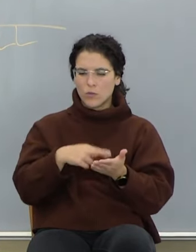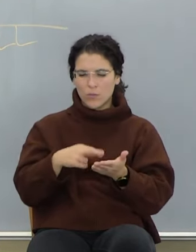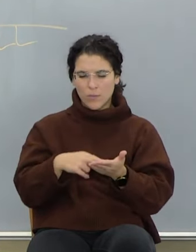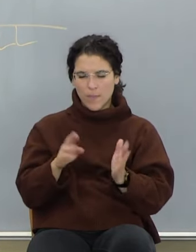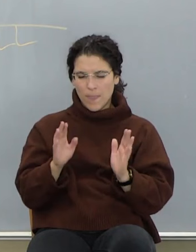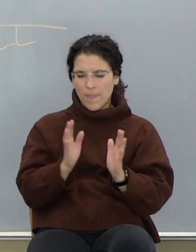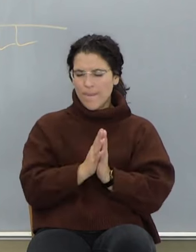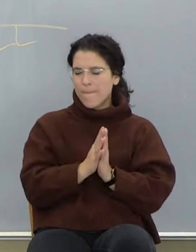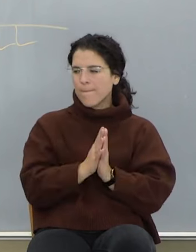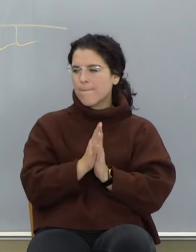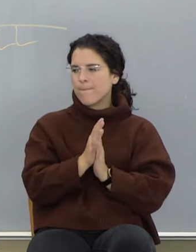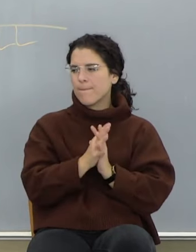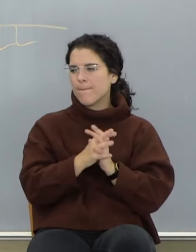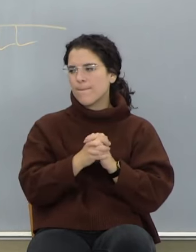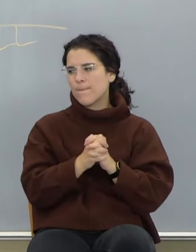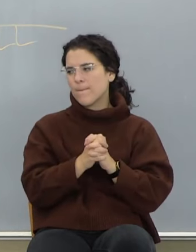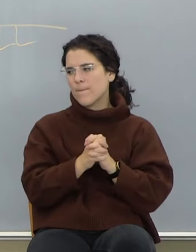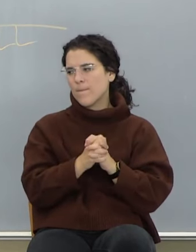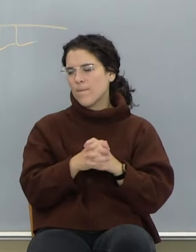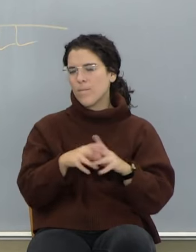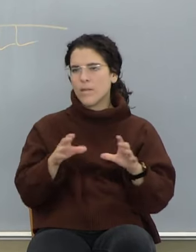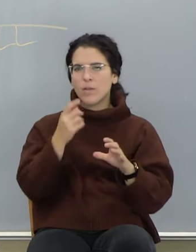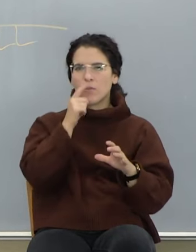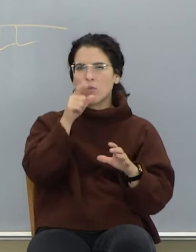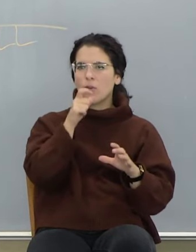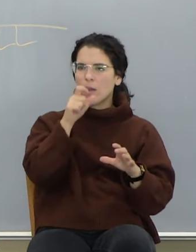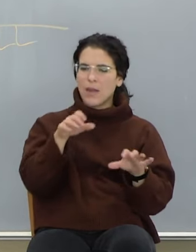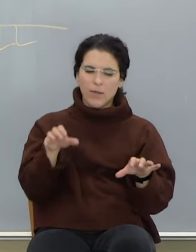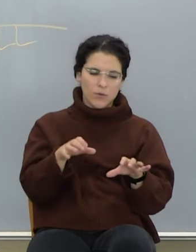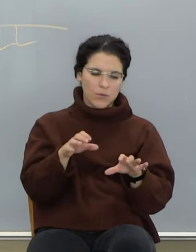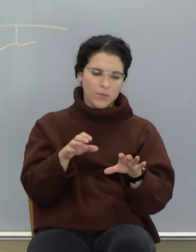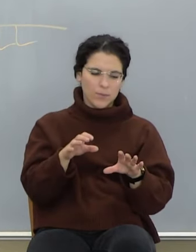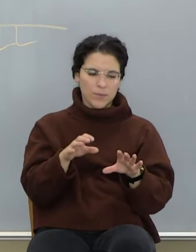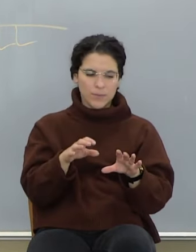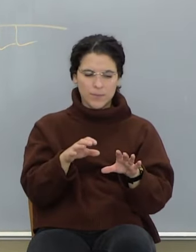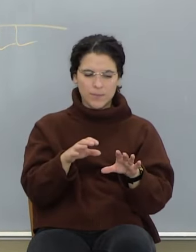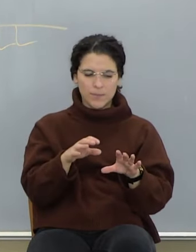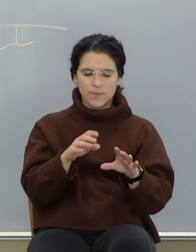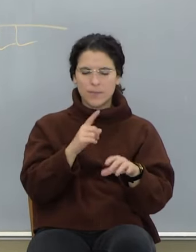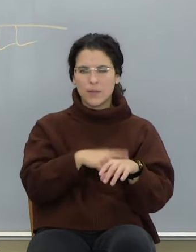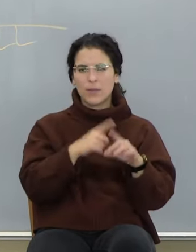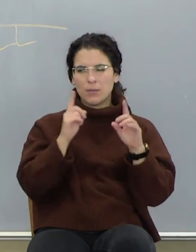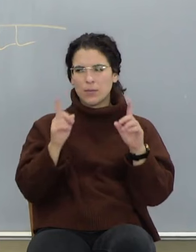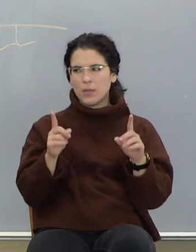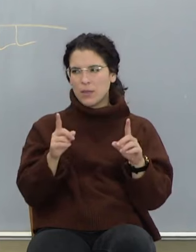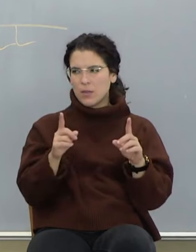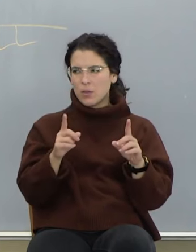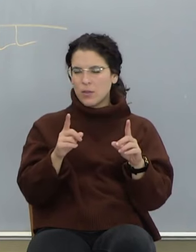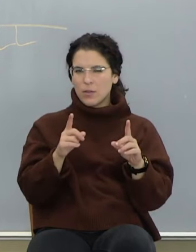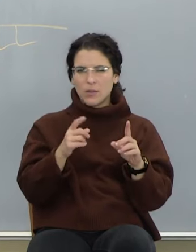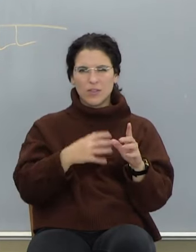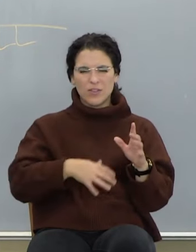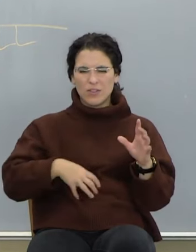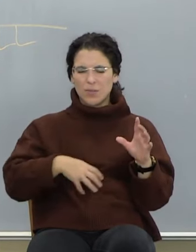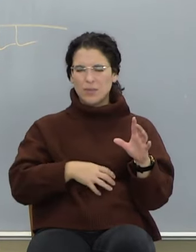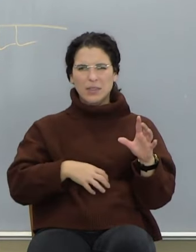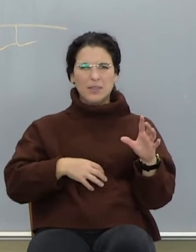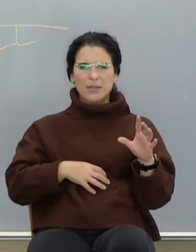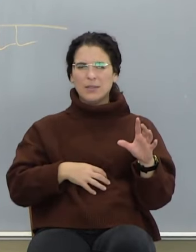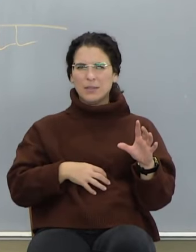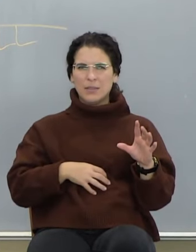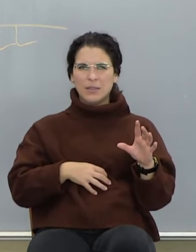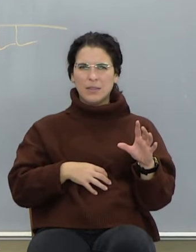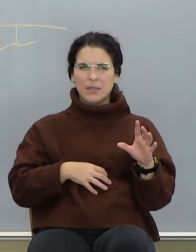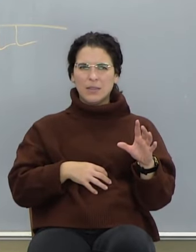research. I did it so you didn't have to, but, you know, as a dispensationalist, it turns my stomach.